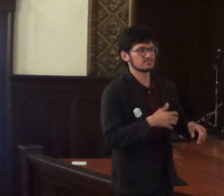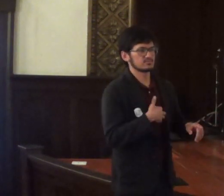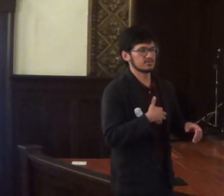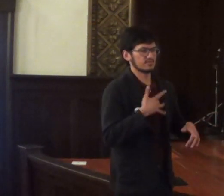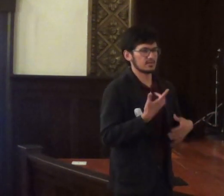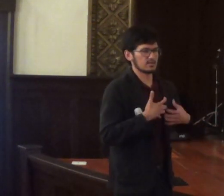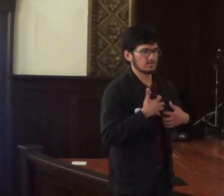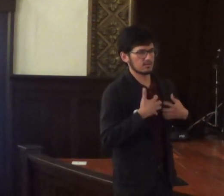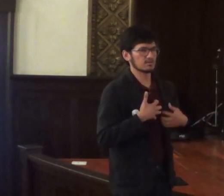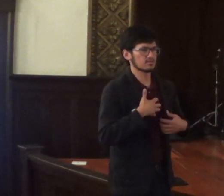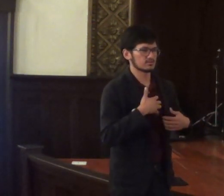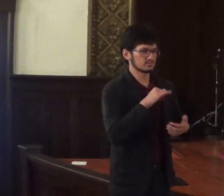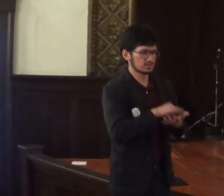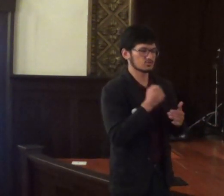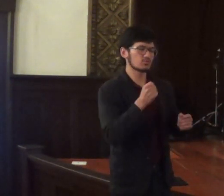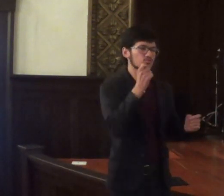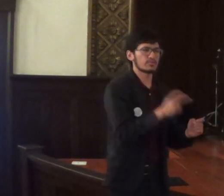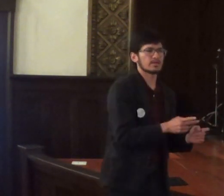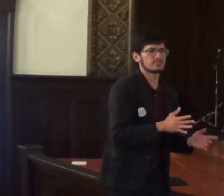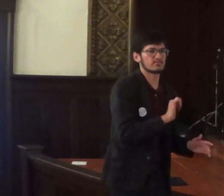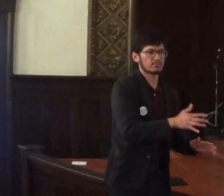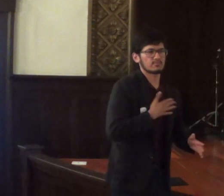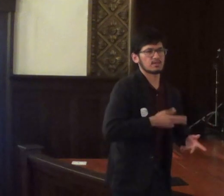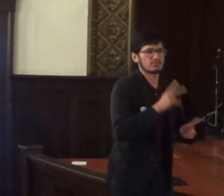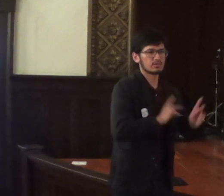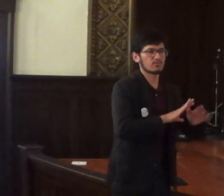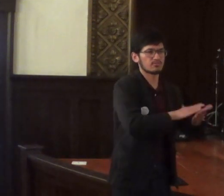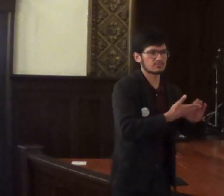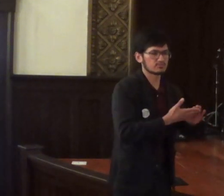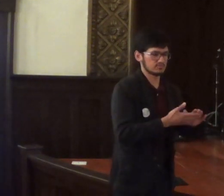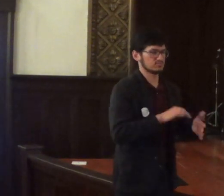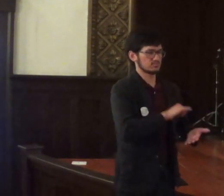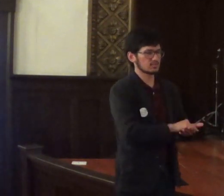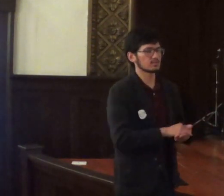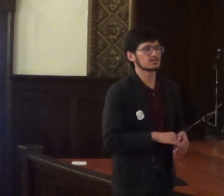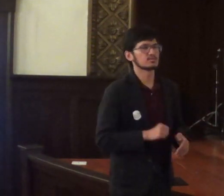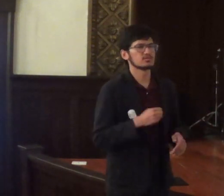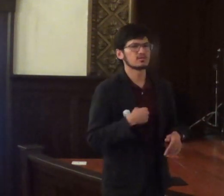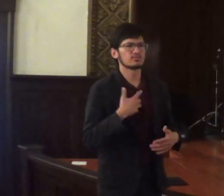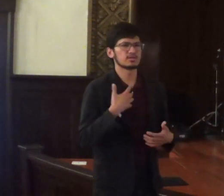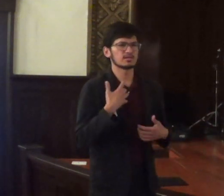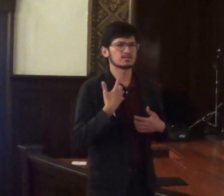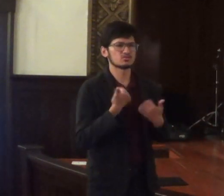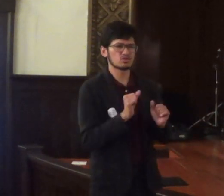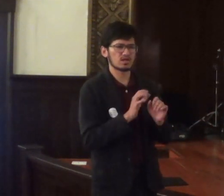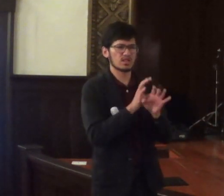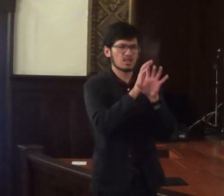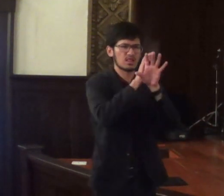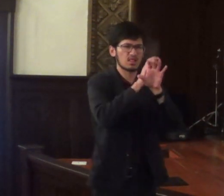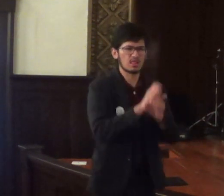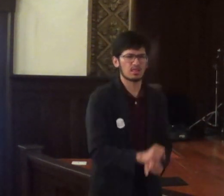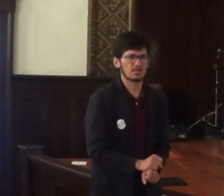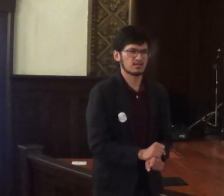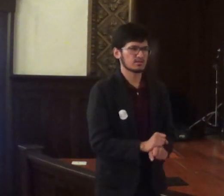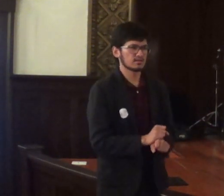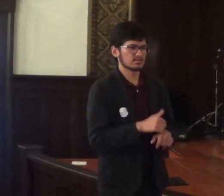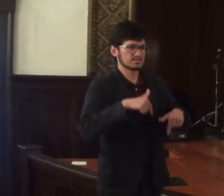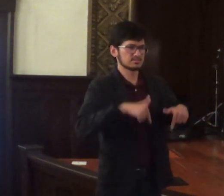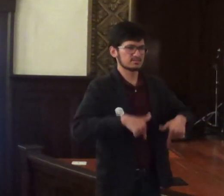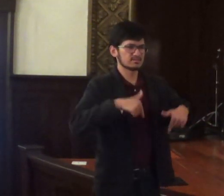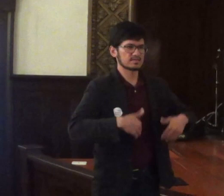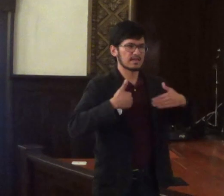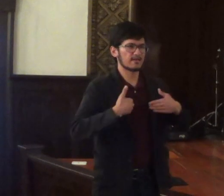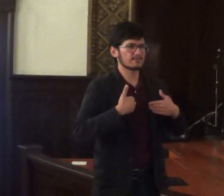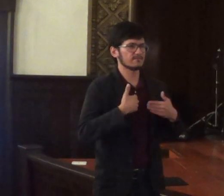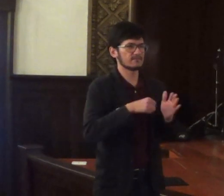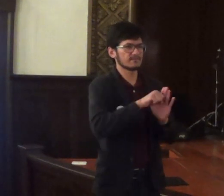I started to really get put off by seasons, because they have them there. And it's here, it's